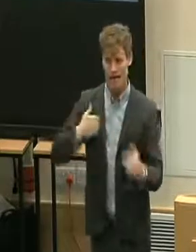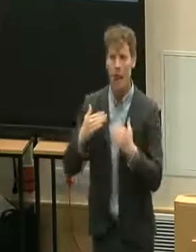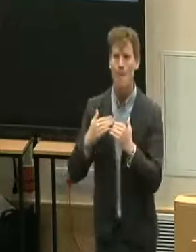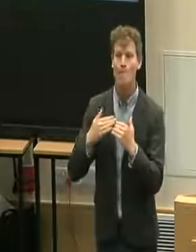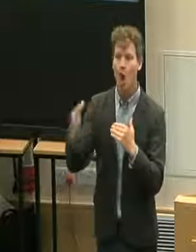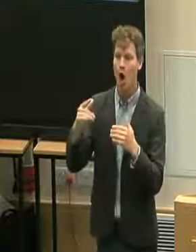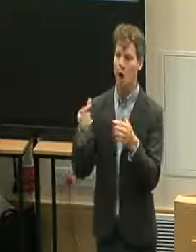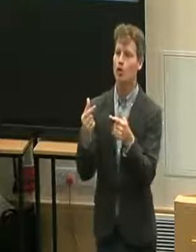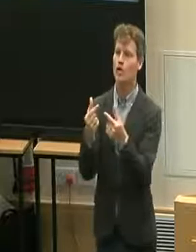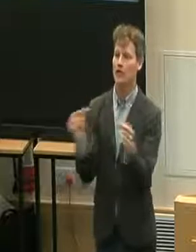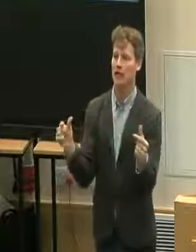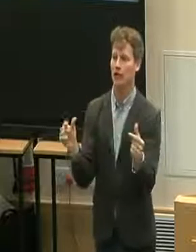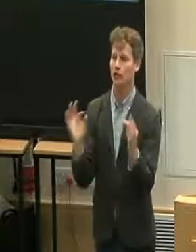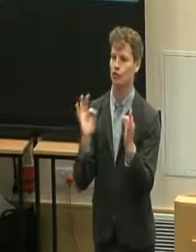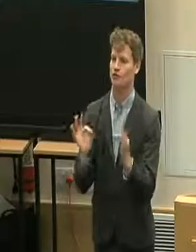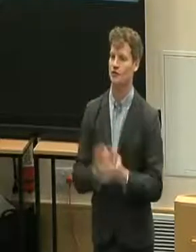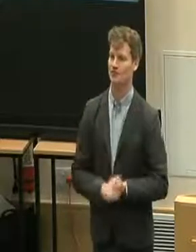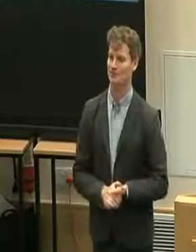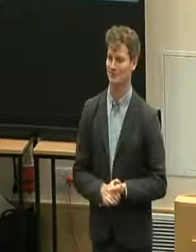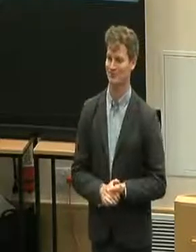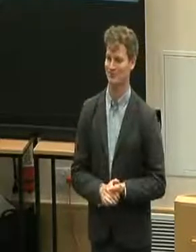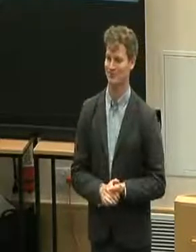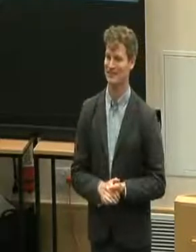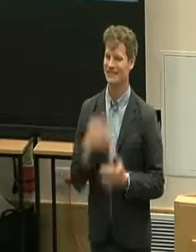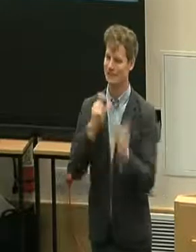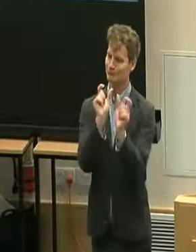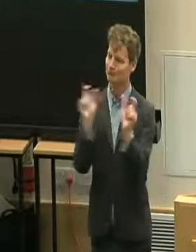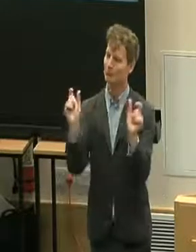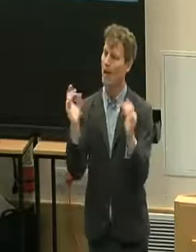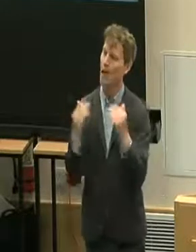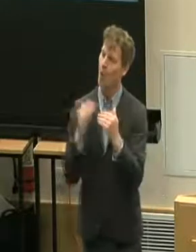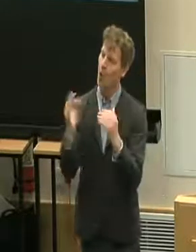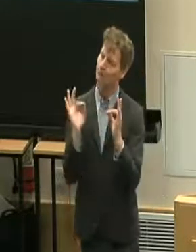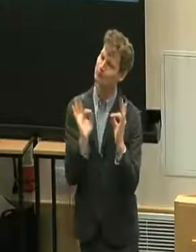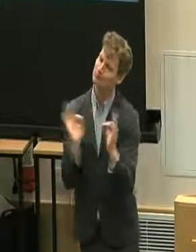equal before and under the law and has the right to the equal protection